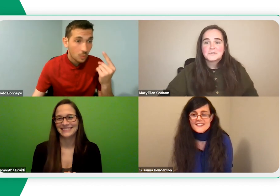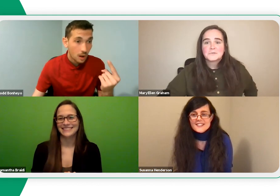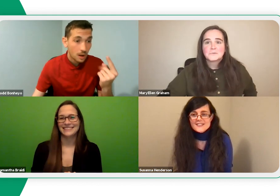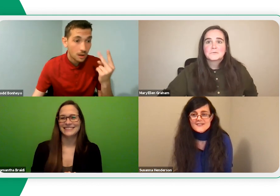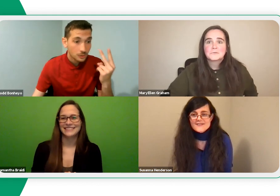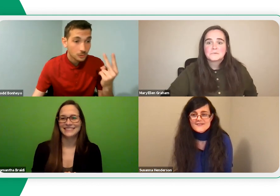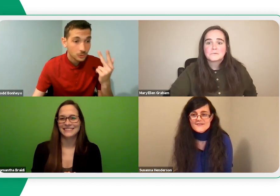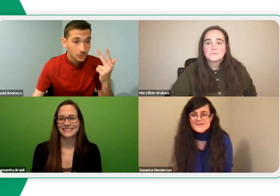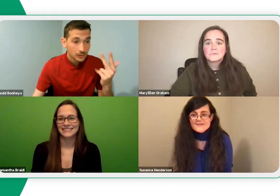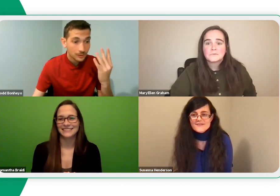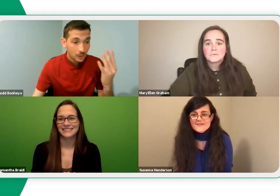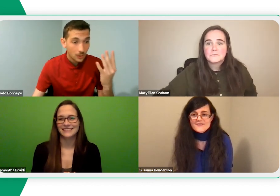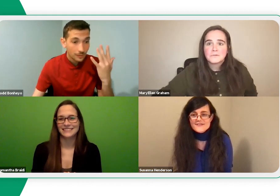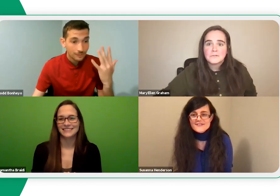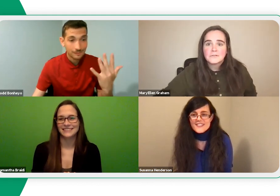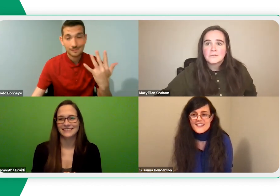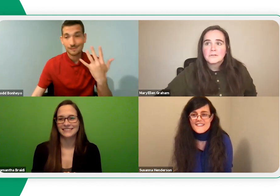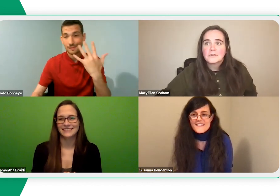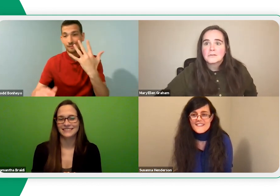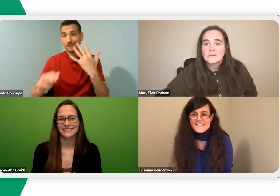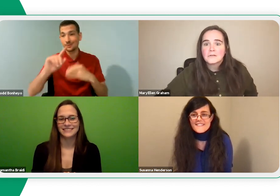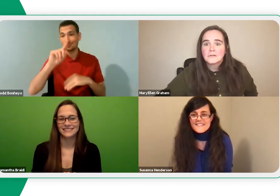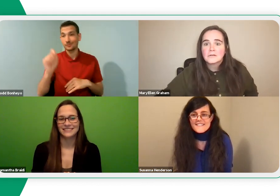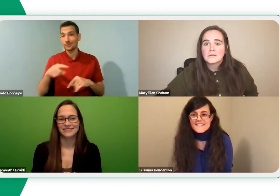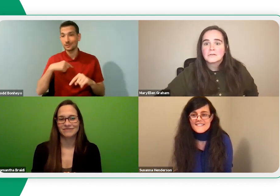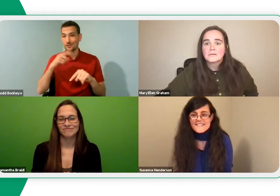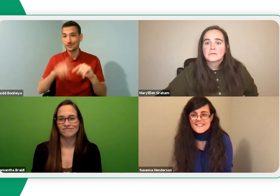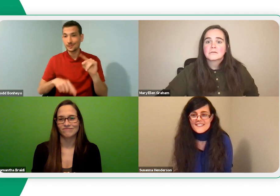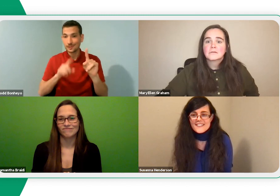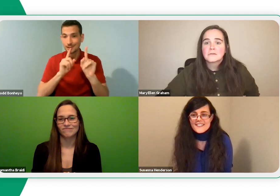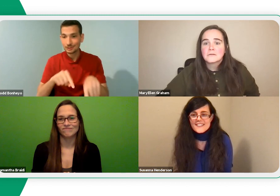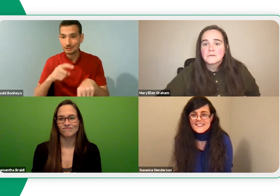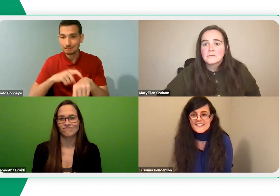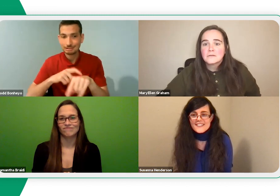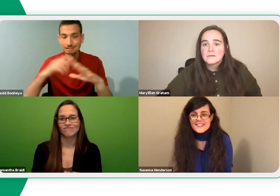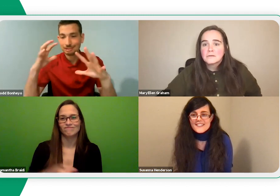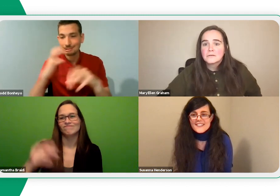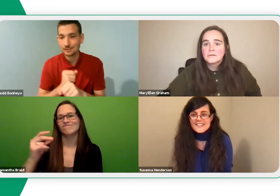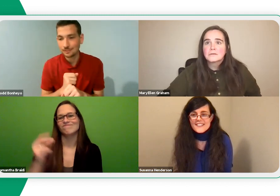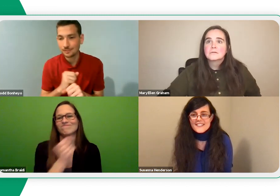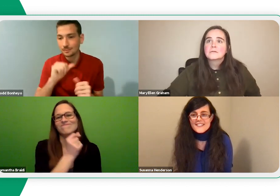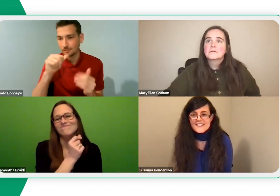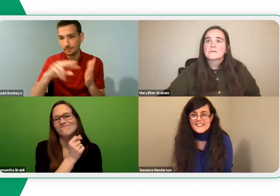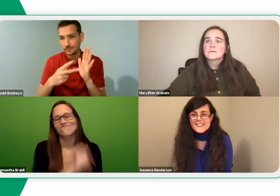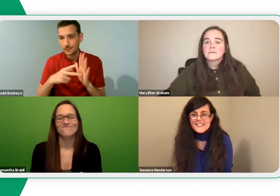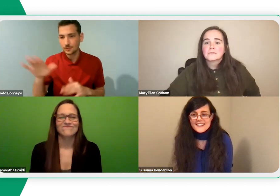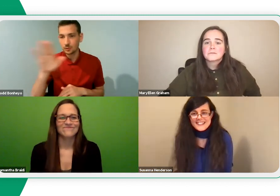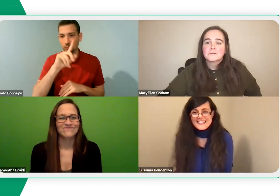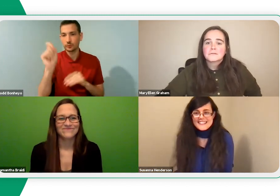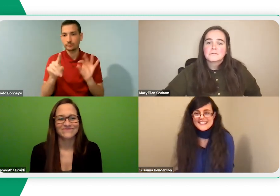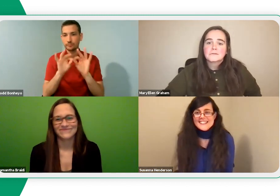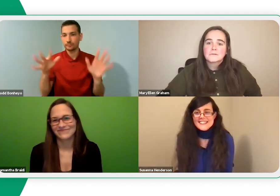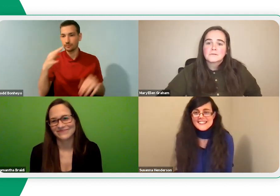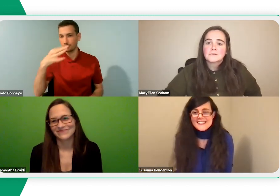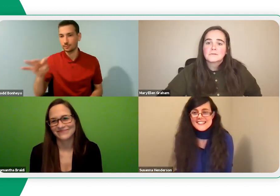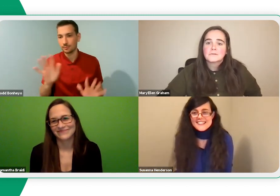Ooh. Wow. And we still have 1, 2, 3, 4, 5 questions that we won't be able to answer. I am so